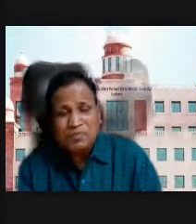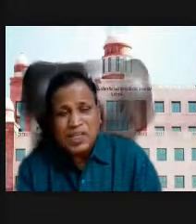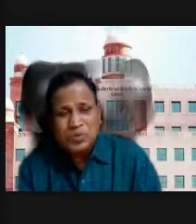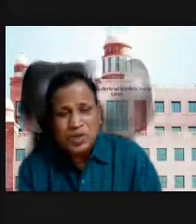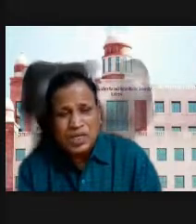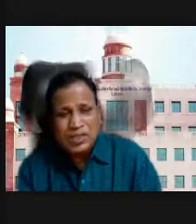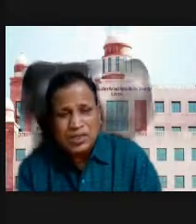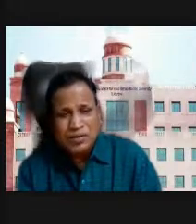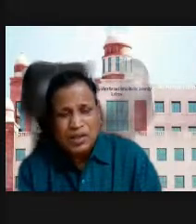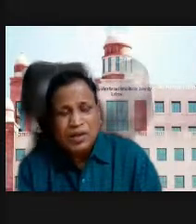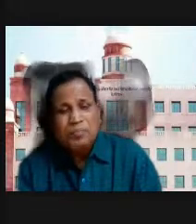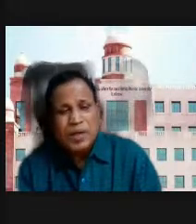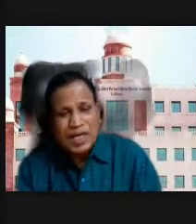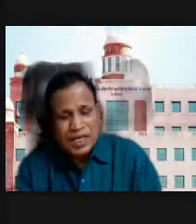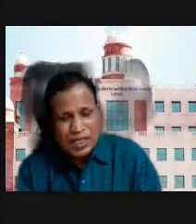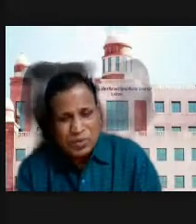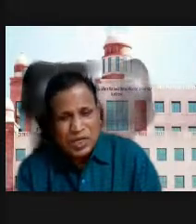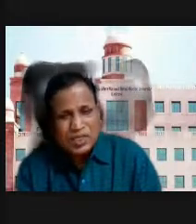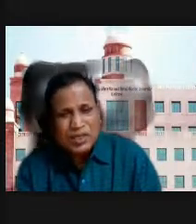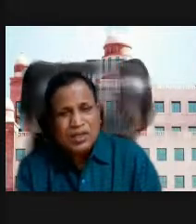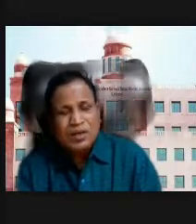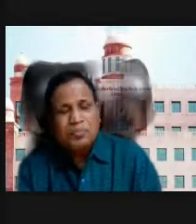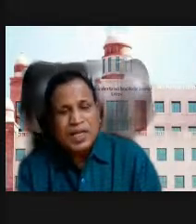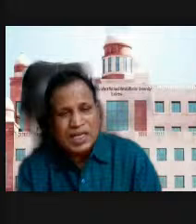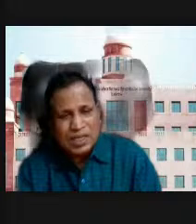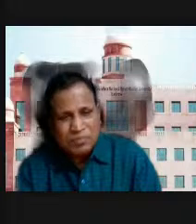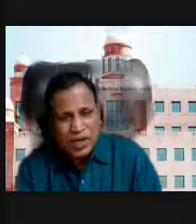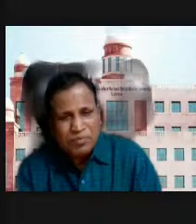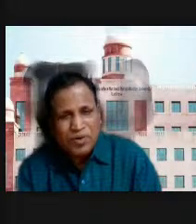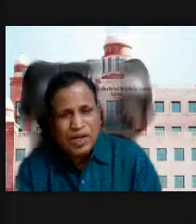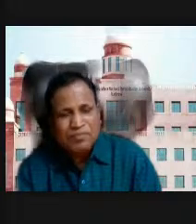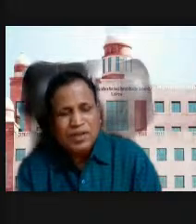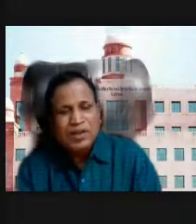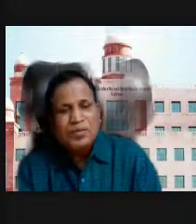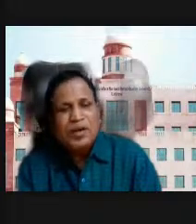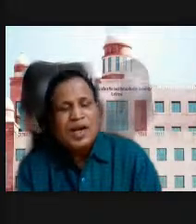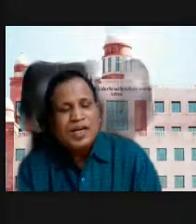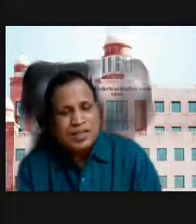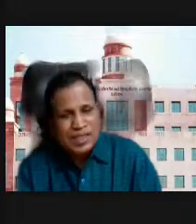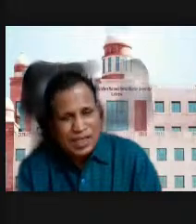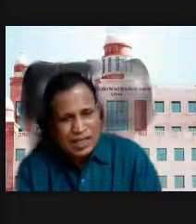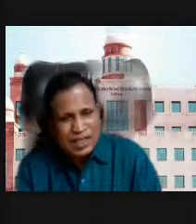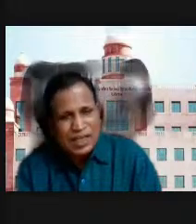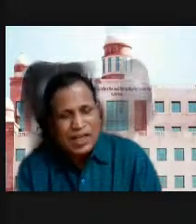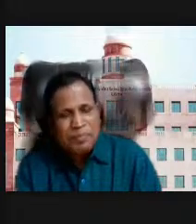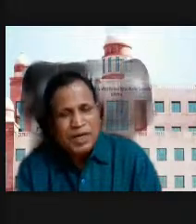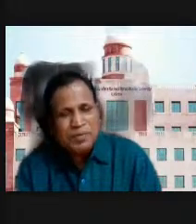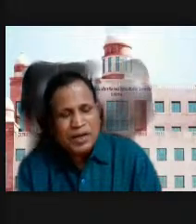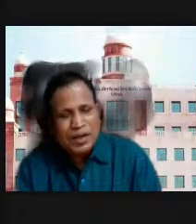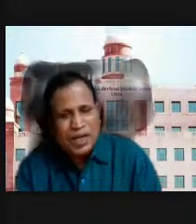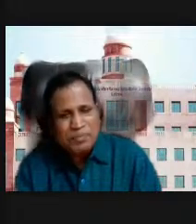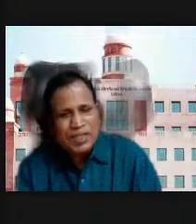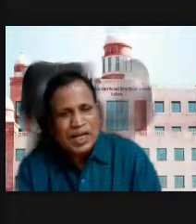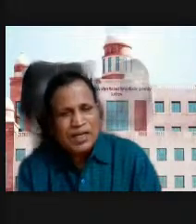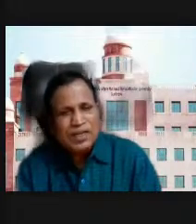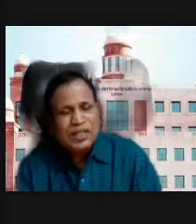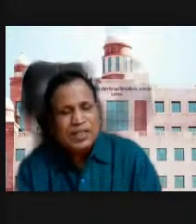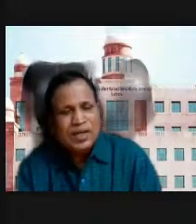pre-primary education, parent education, parent-infant program, and after that, they go